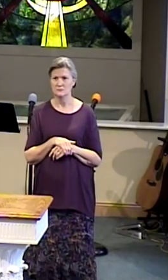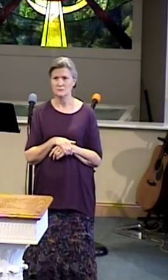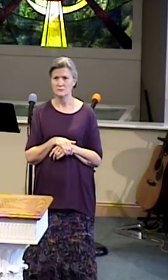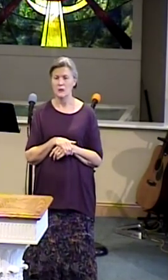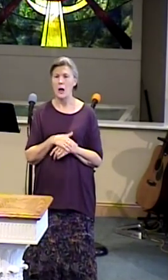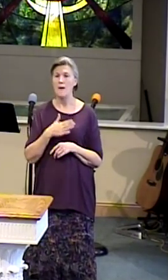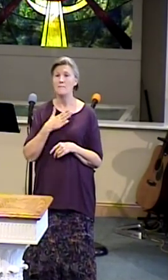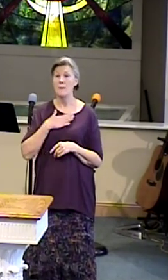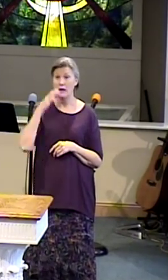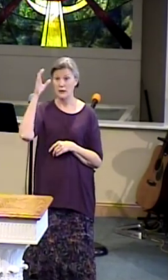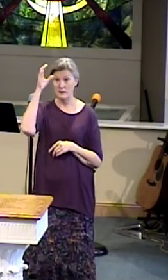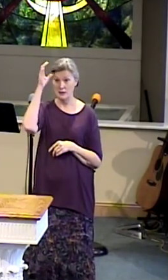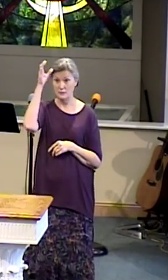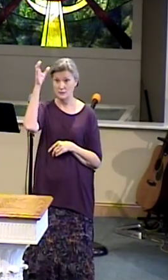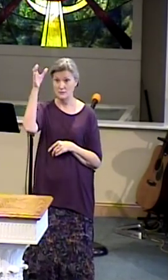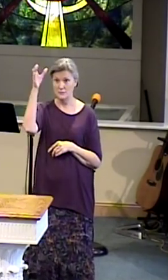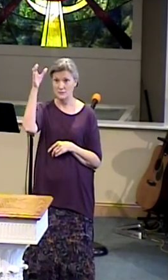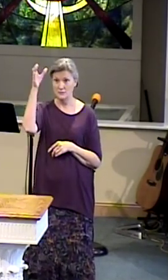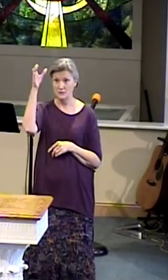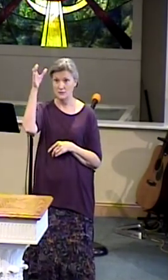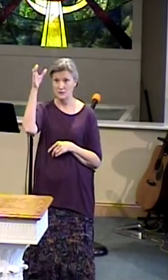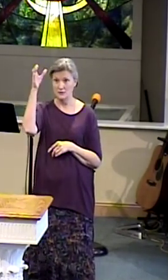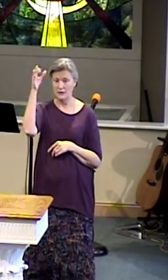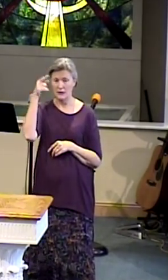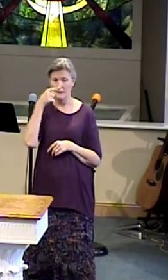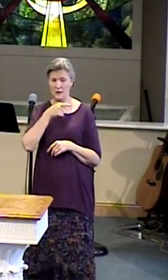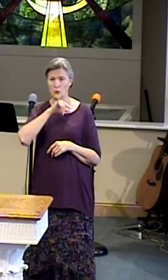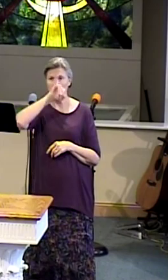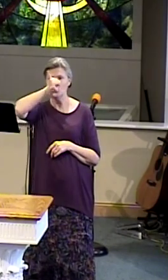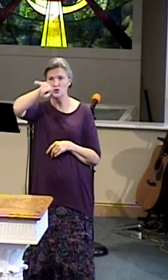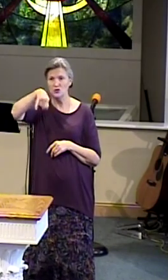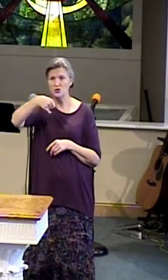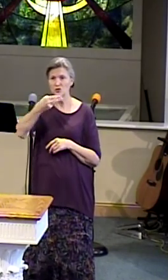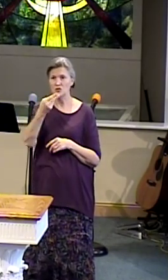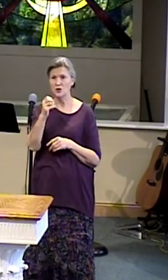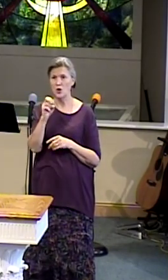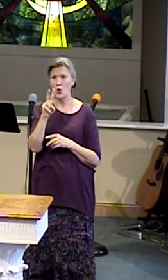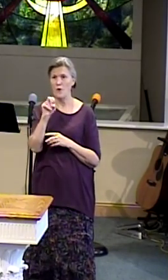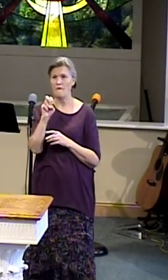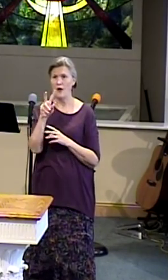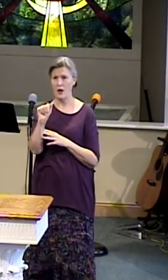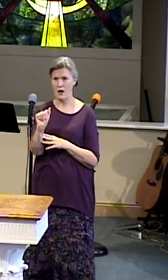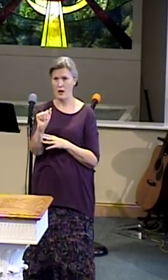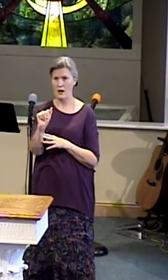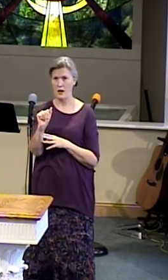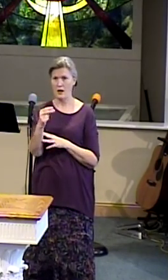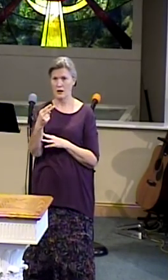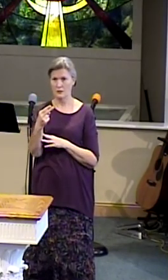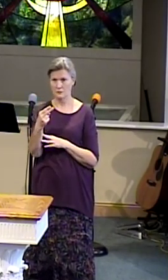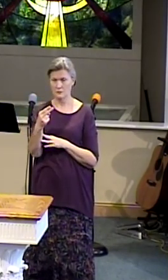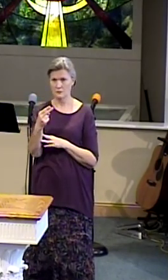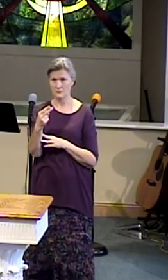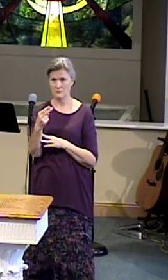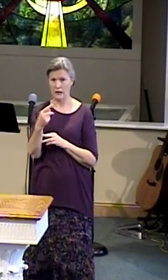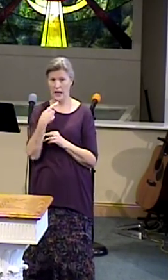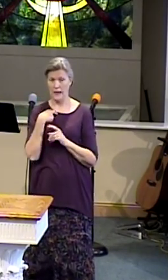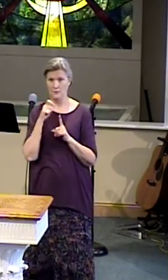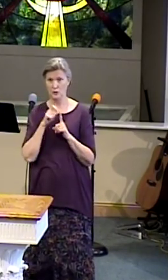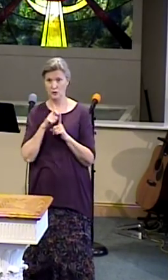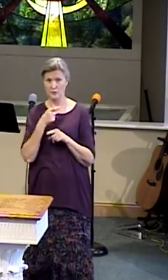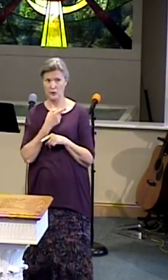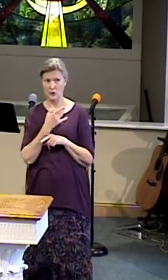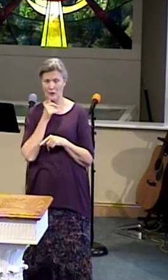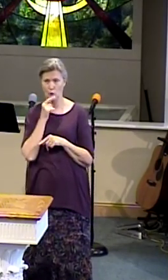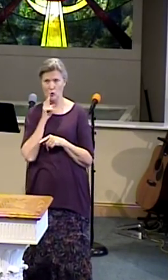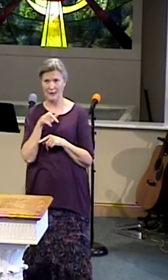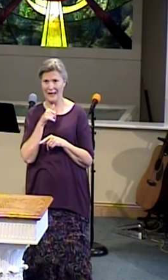My concept is that you're Jehovah, and you say that I'm persecuting you, but I'm really not, because what I'm